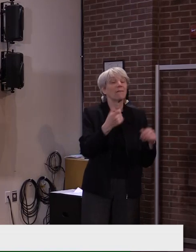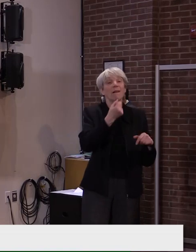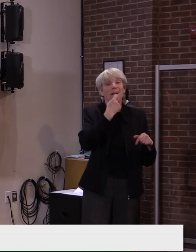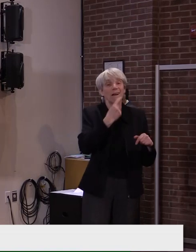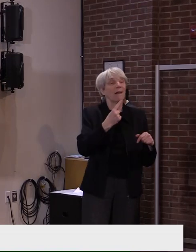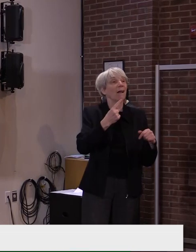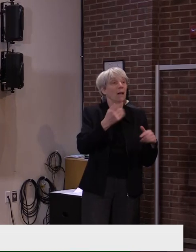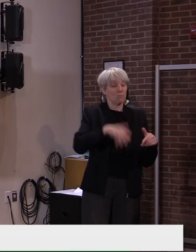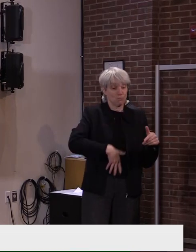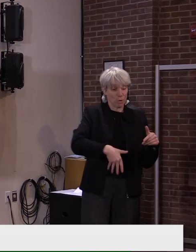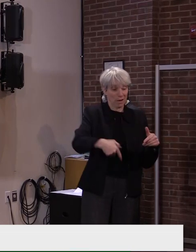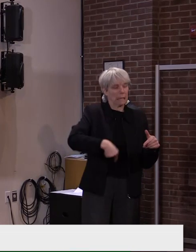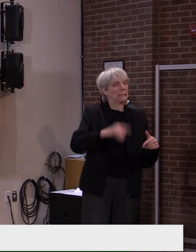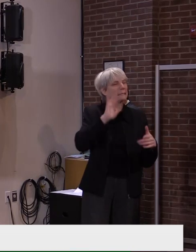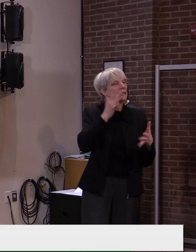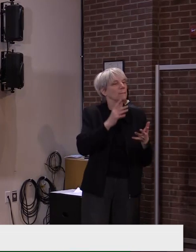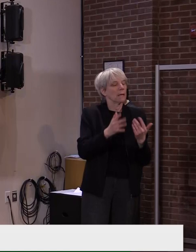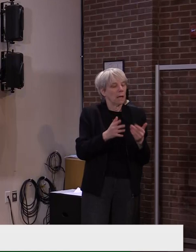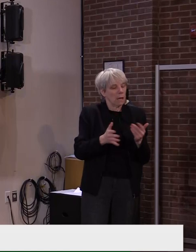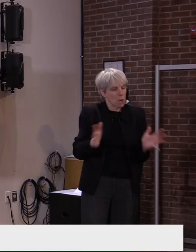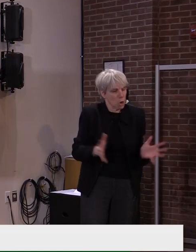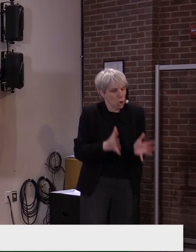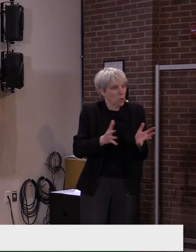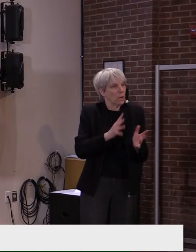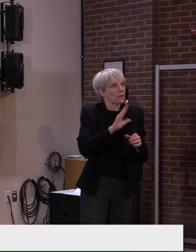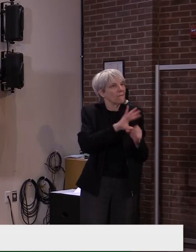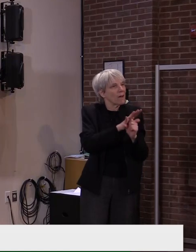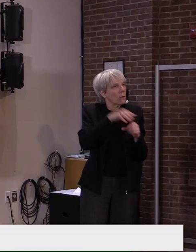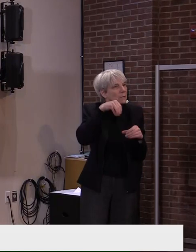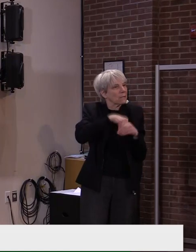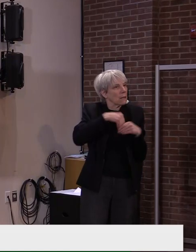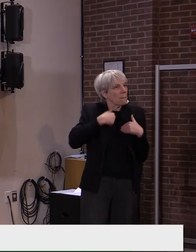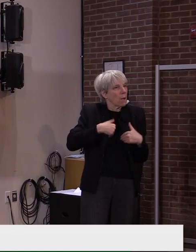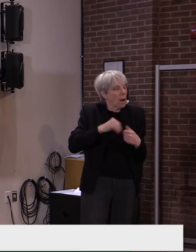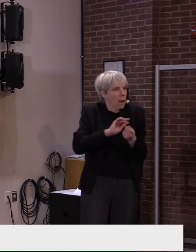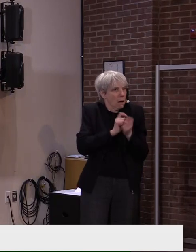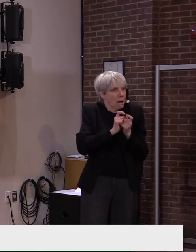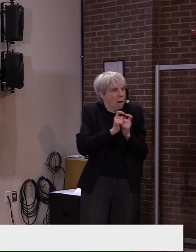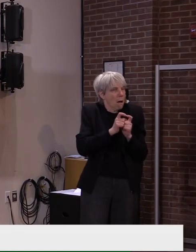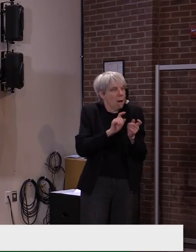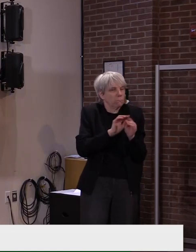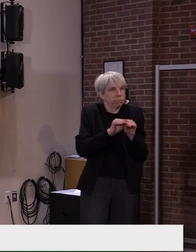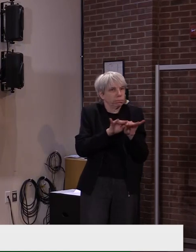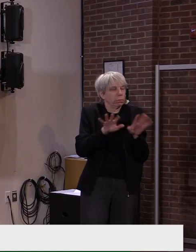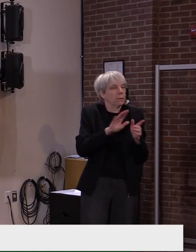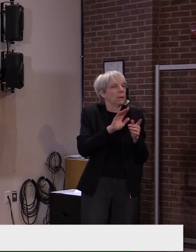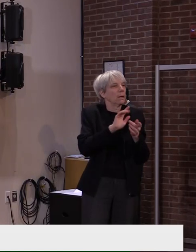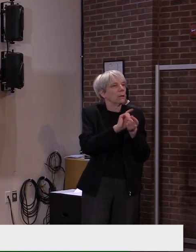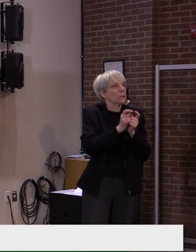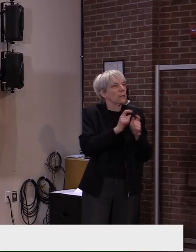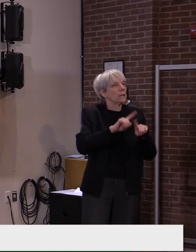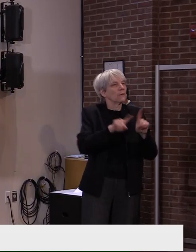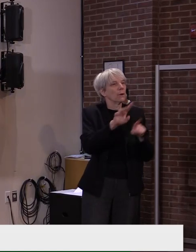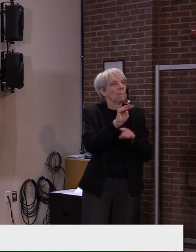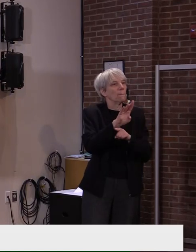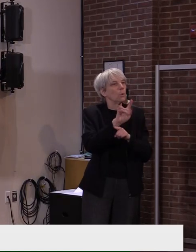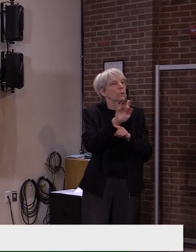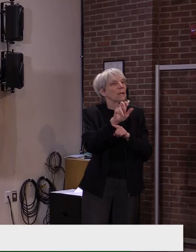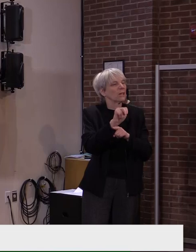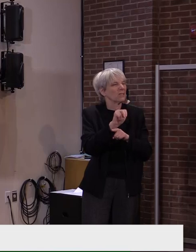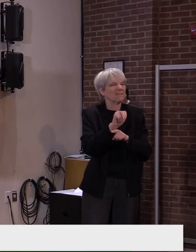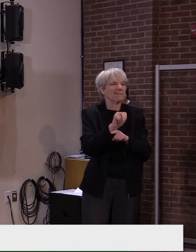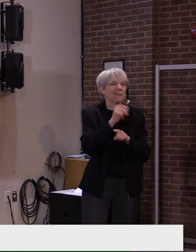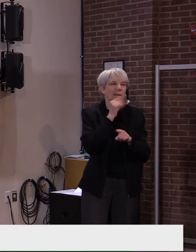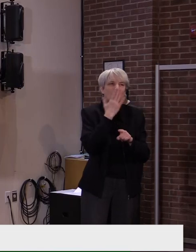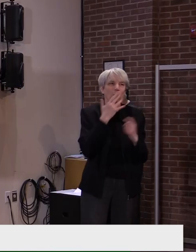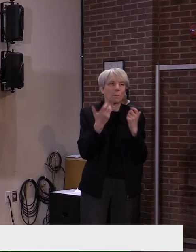for people age 18 and older. So if I could sum up everything I've just covered, it would be this. We're nearing